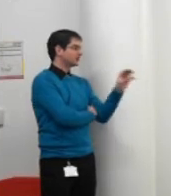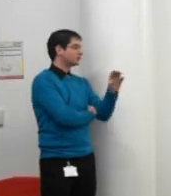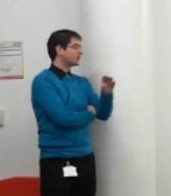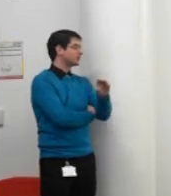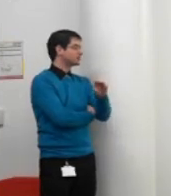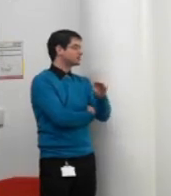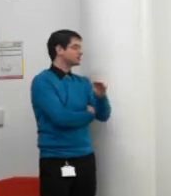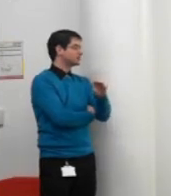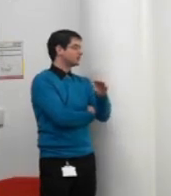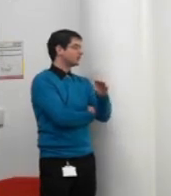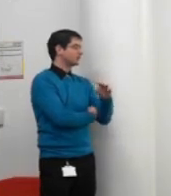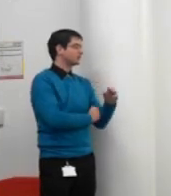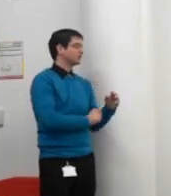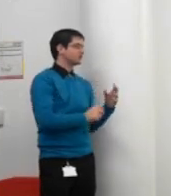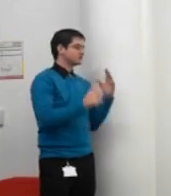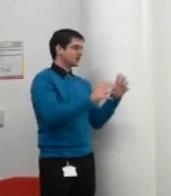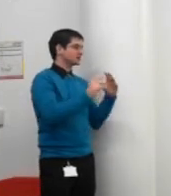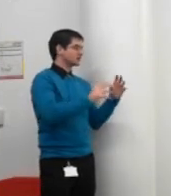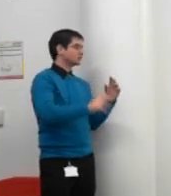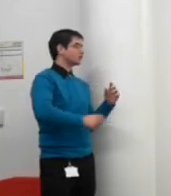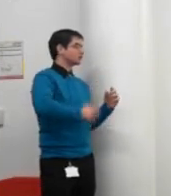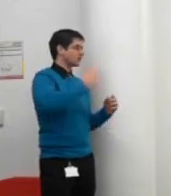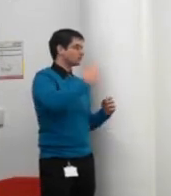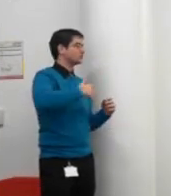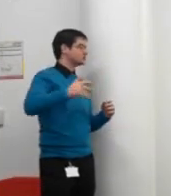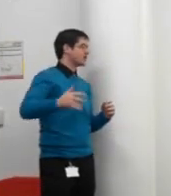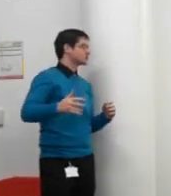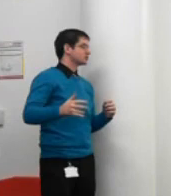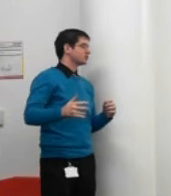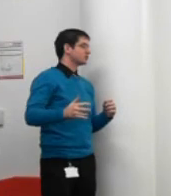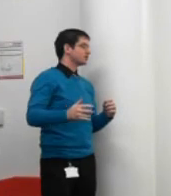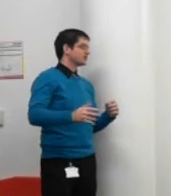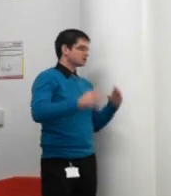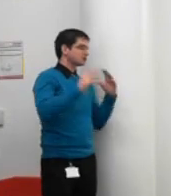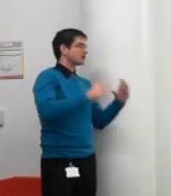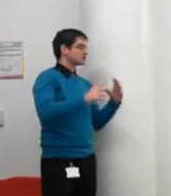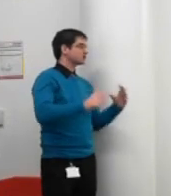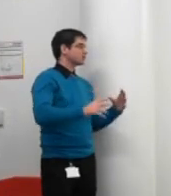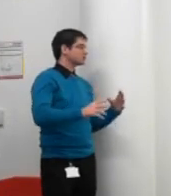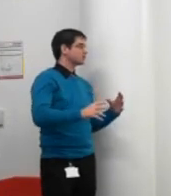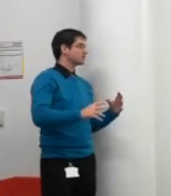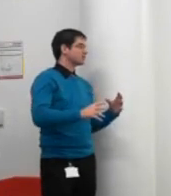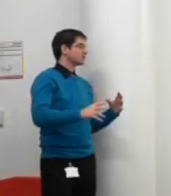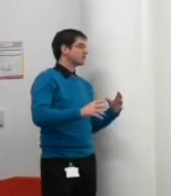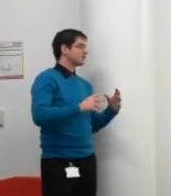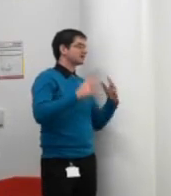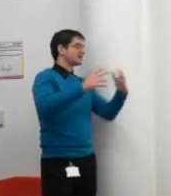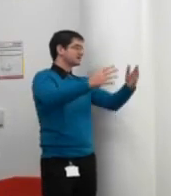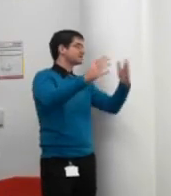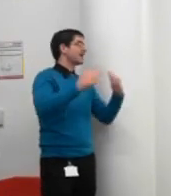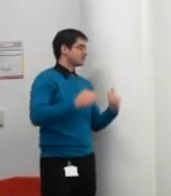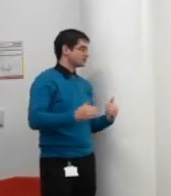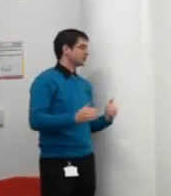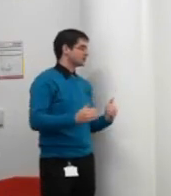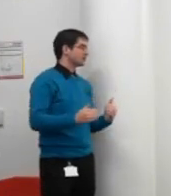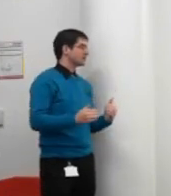keywords or the exact same words that would be gestured it's the gestured words we need an exact translating